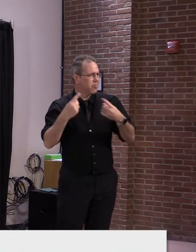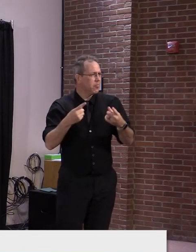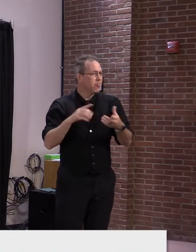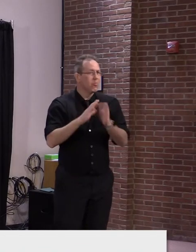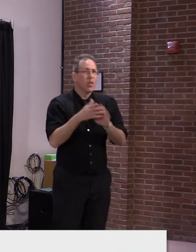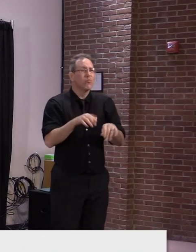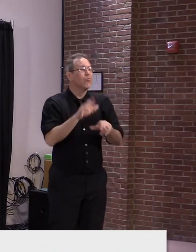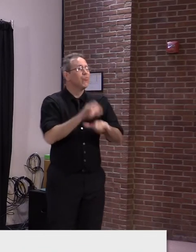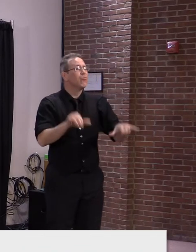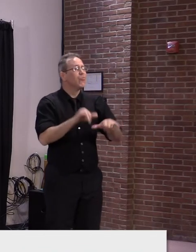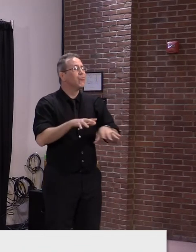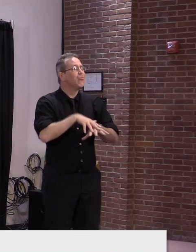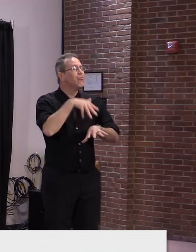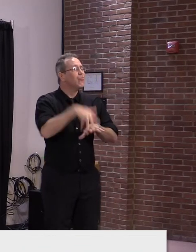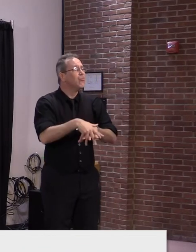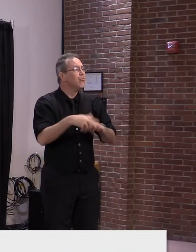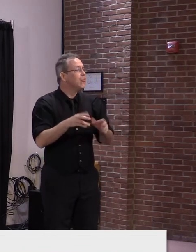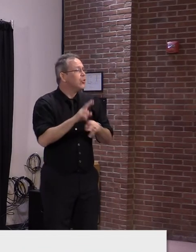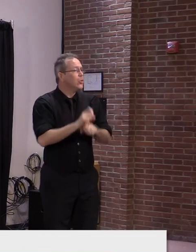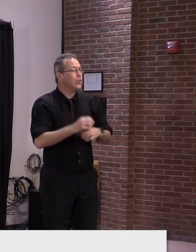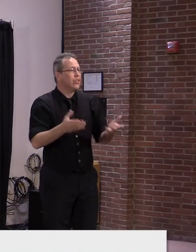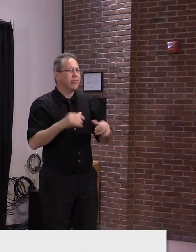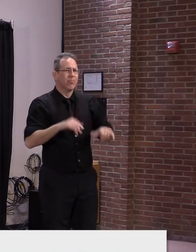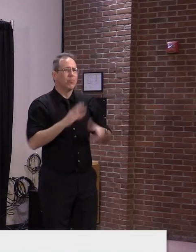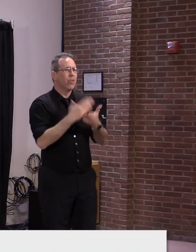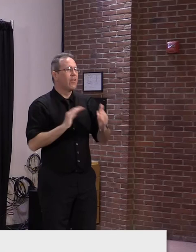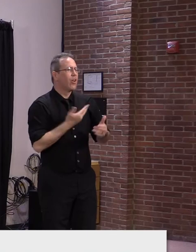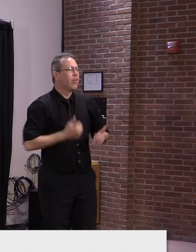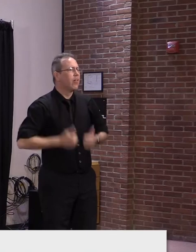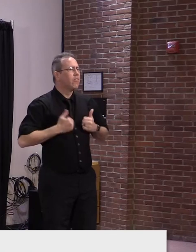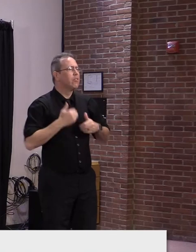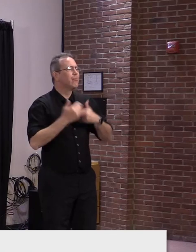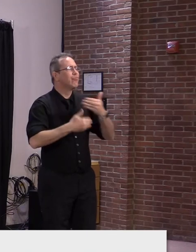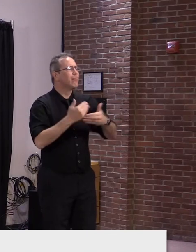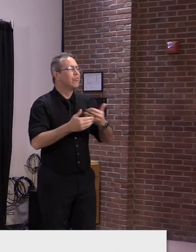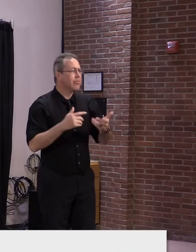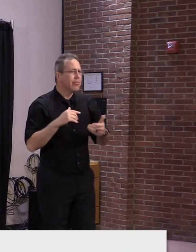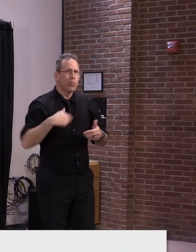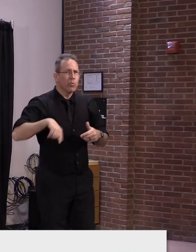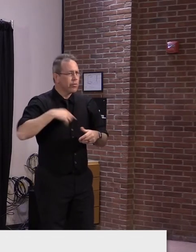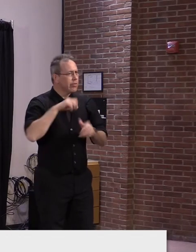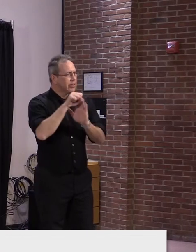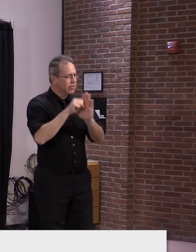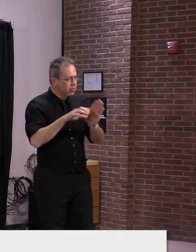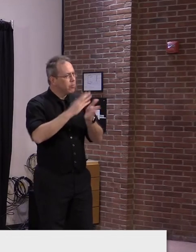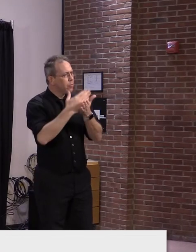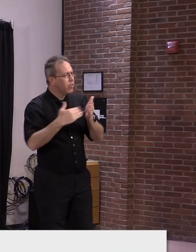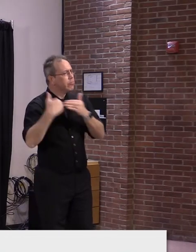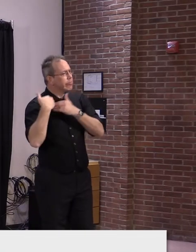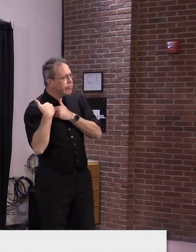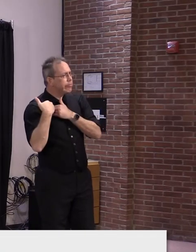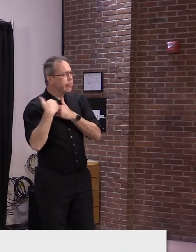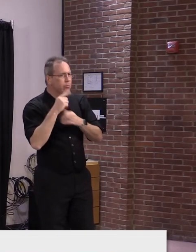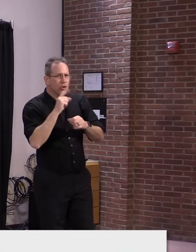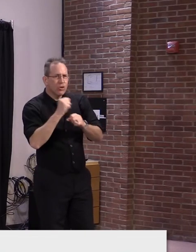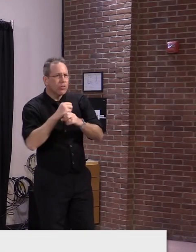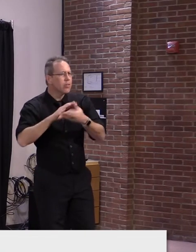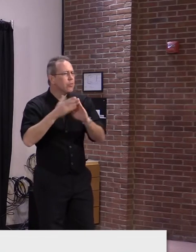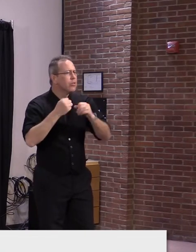have an obligation to let students and parents know what's going on. Dr.